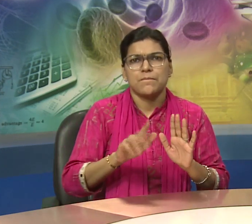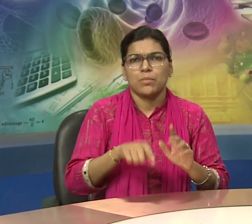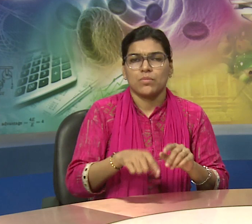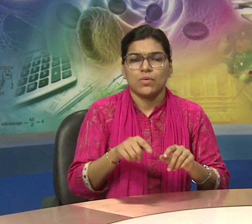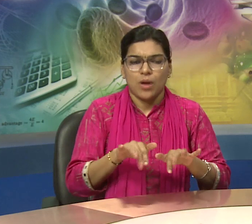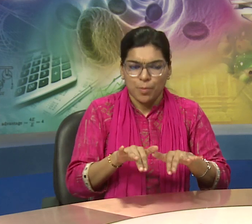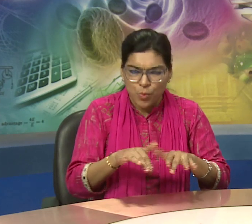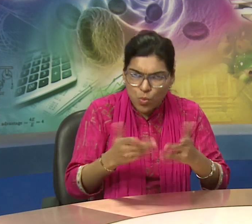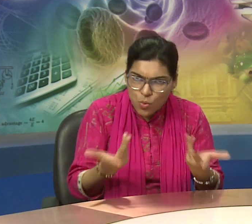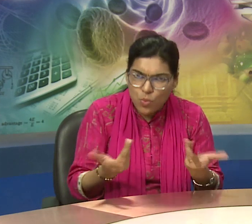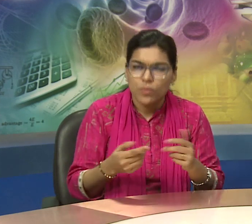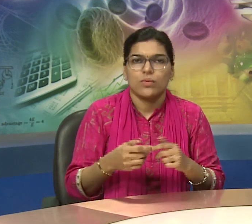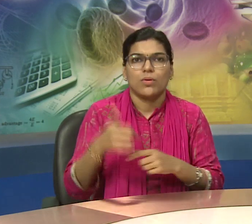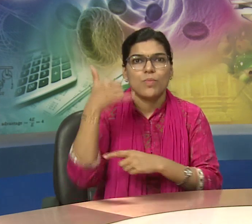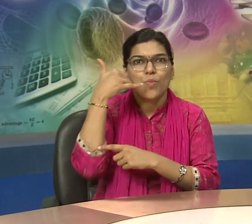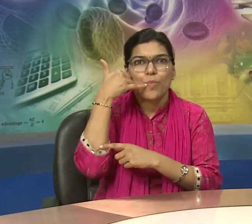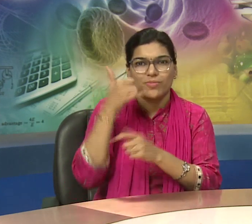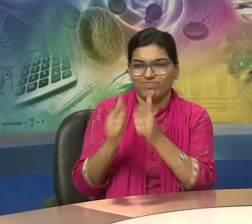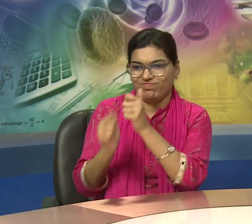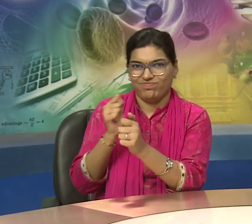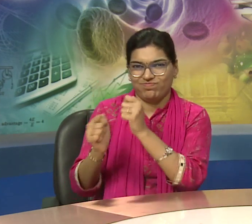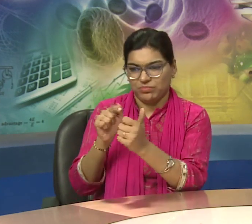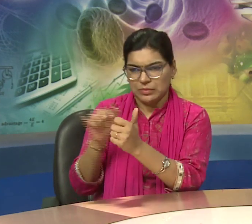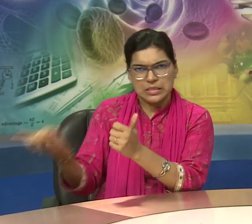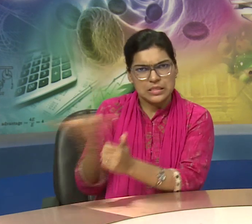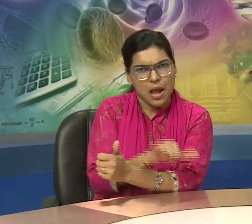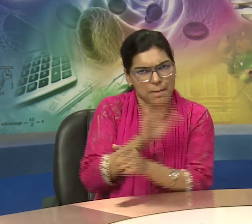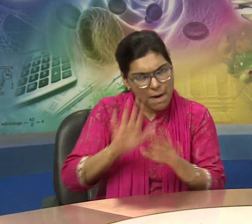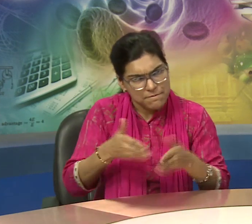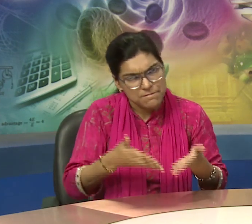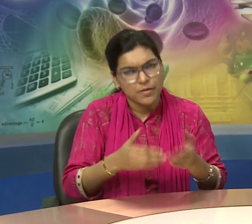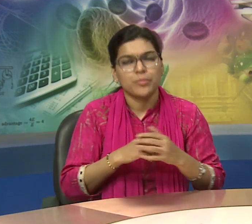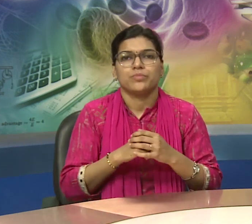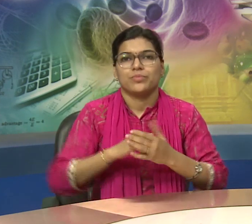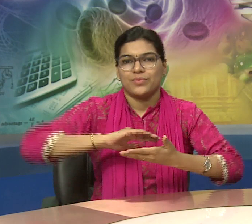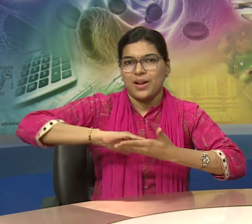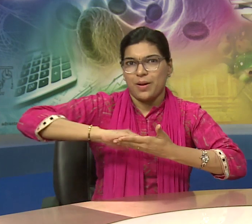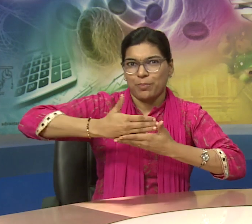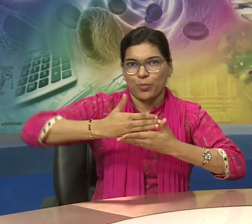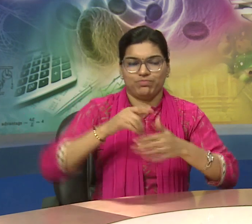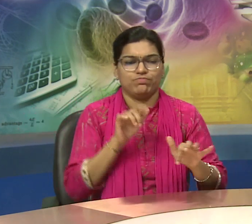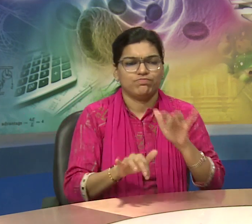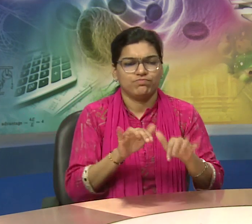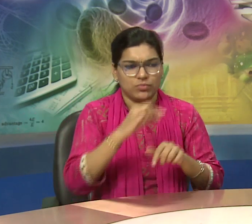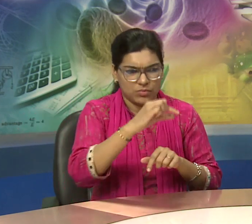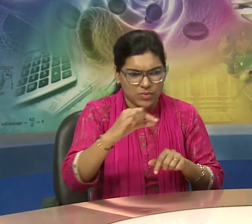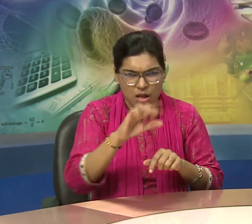You all know that there are different kinds of devices available in the market: mobile, laptop, desktop